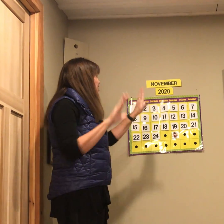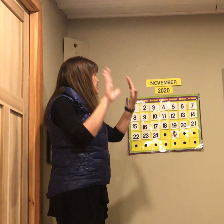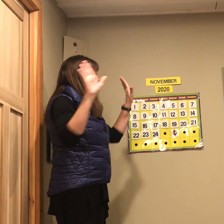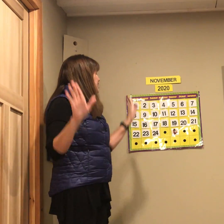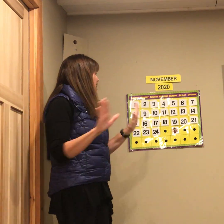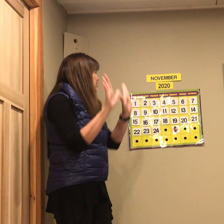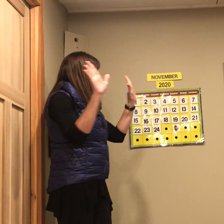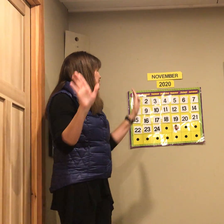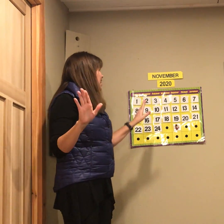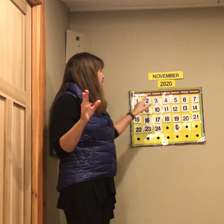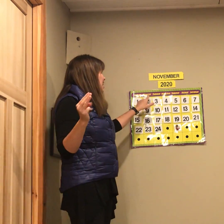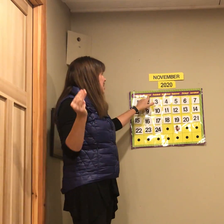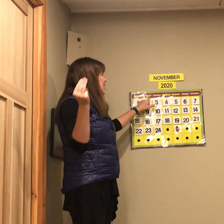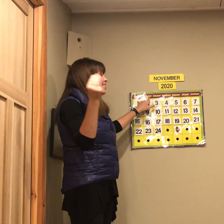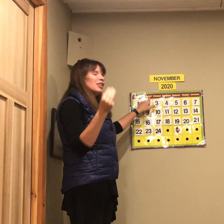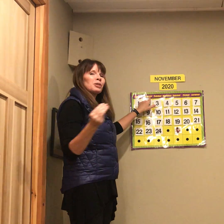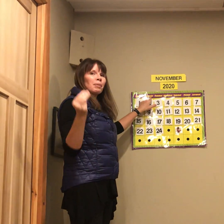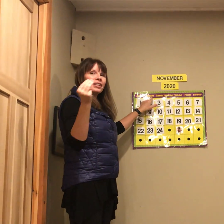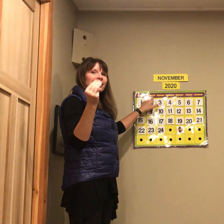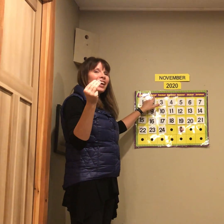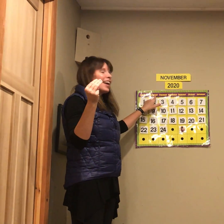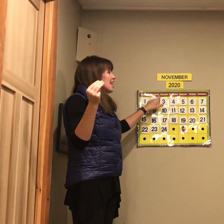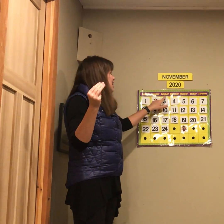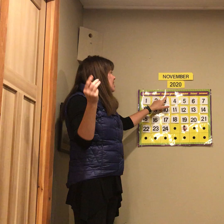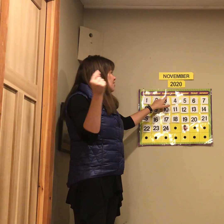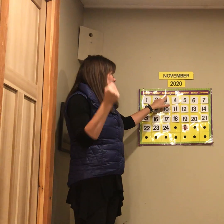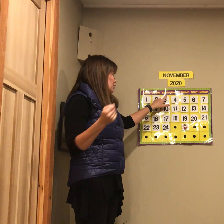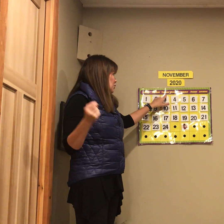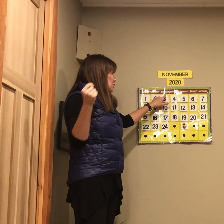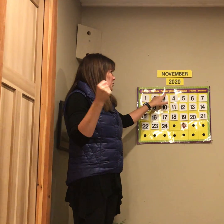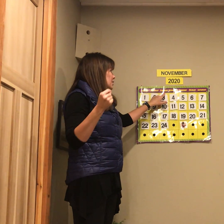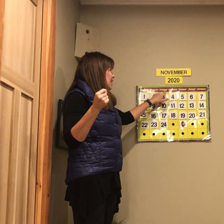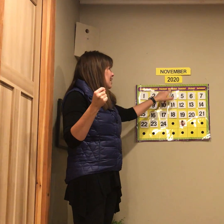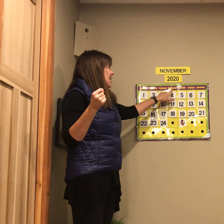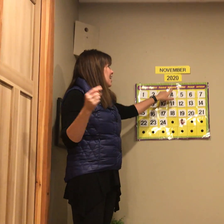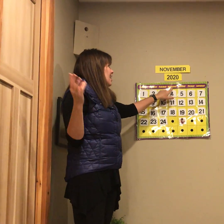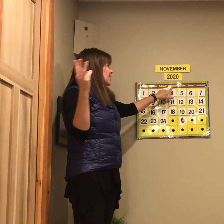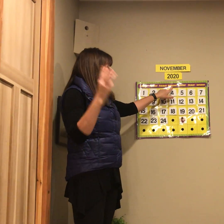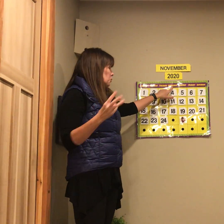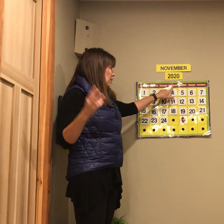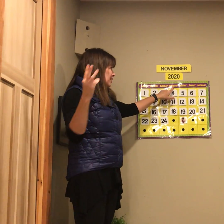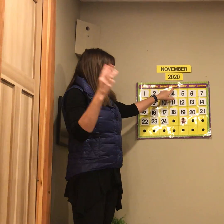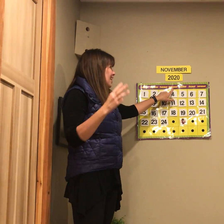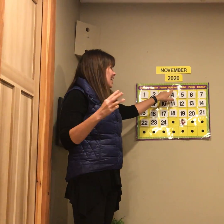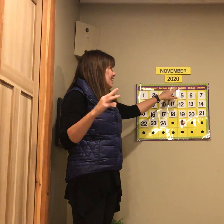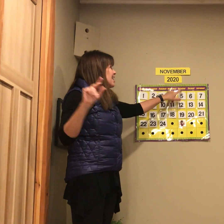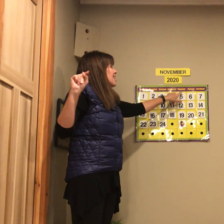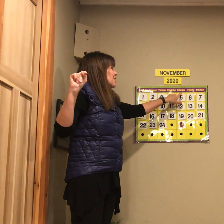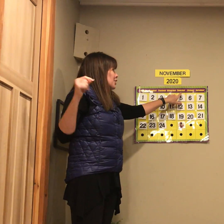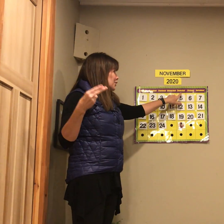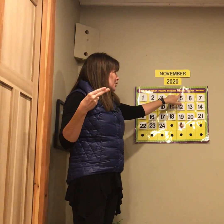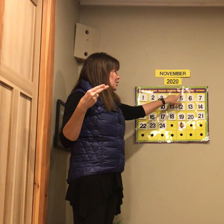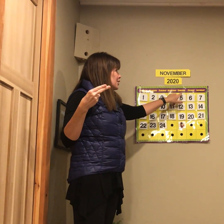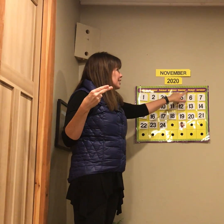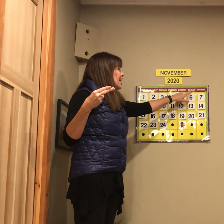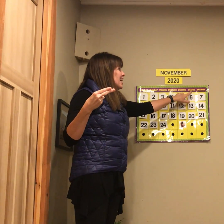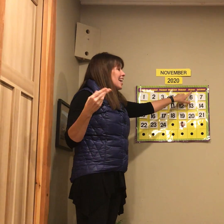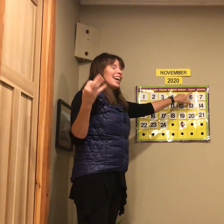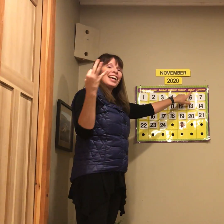There's Sunday and there's Monday. There's Tuesday and there's Wednesday. There's Thursday and